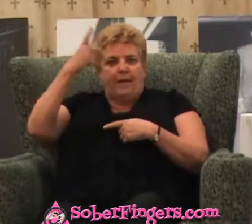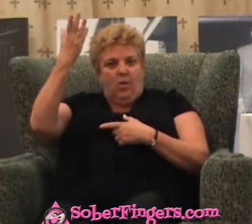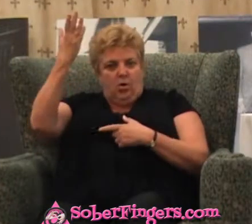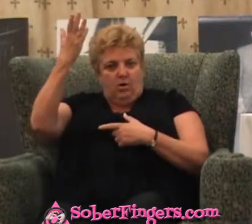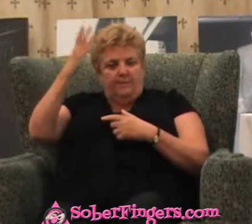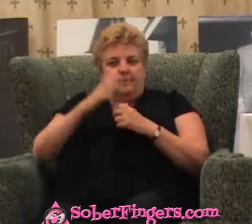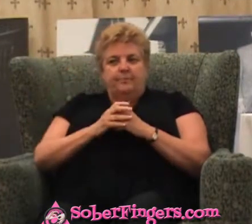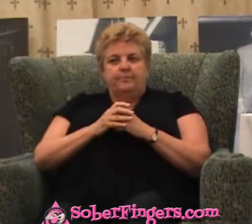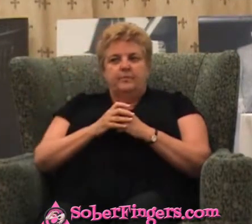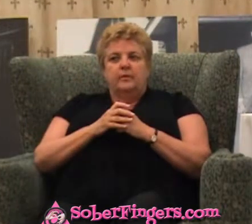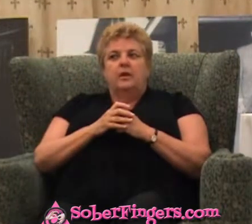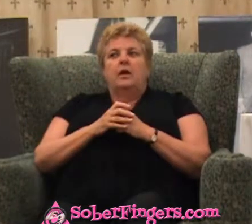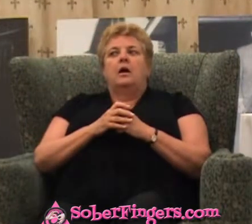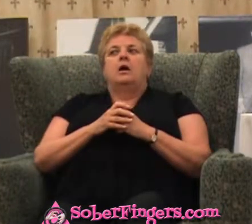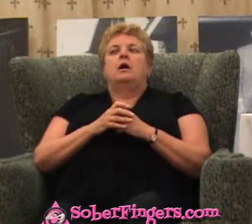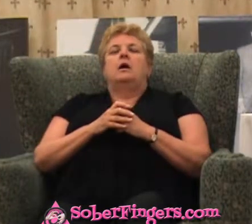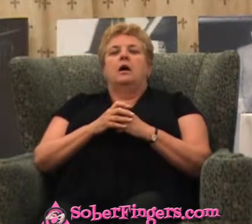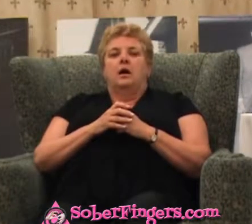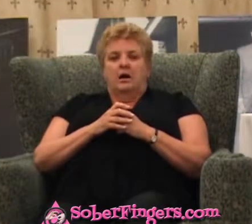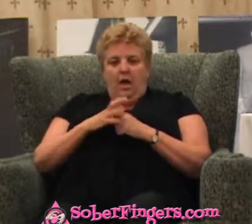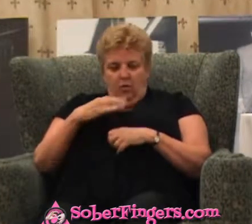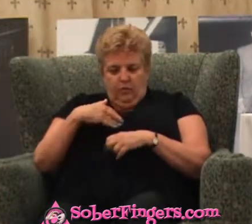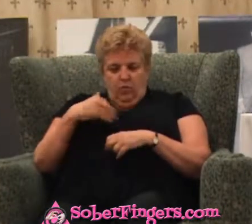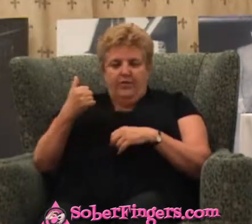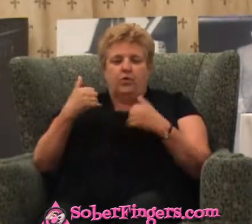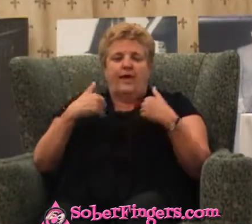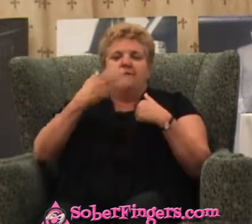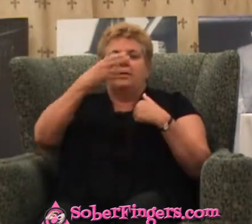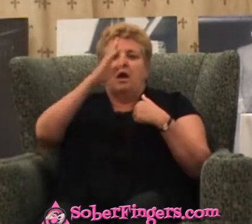I better have God. The fellowship is wonderful.